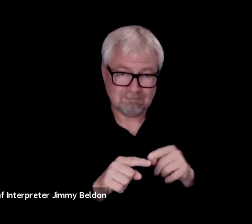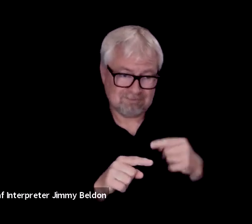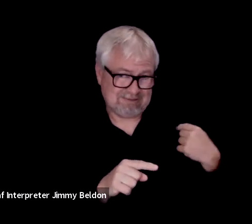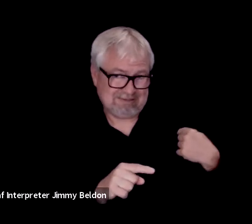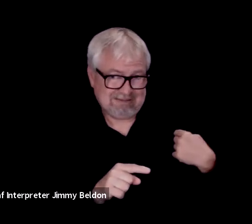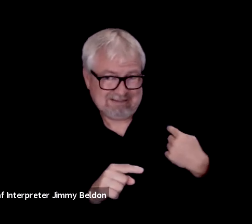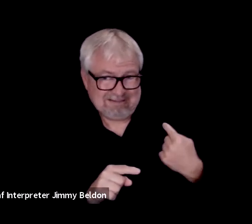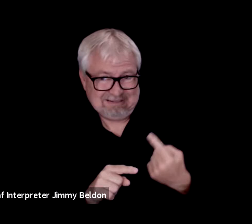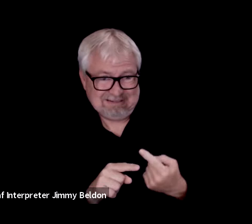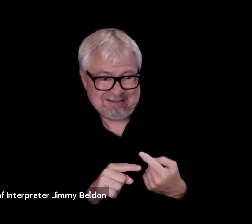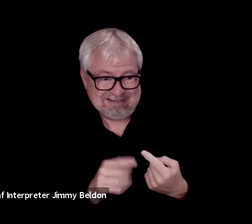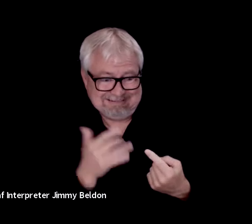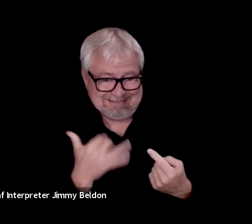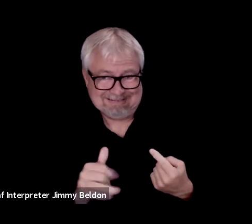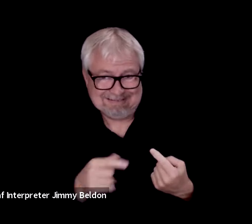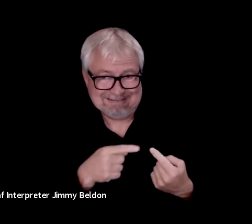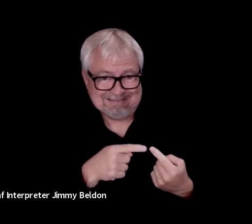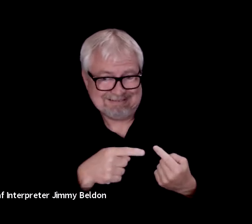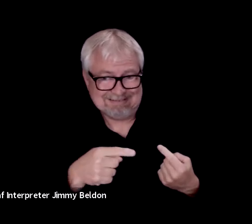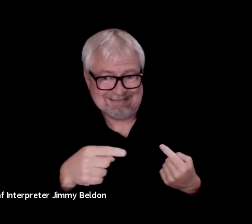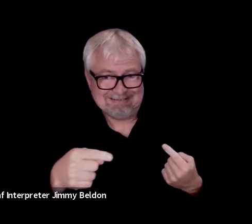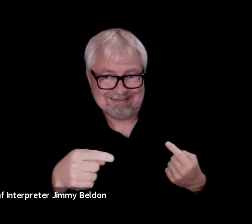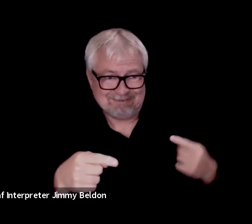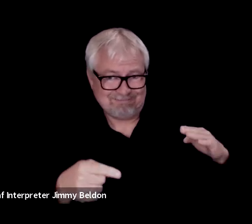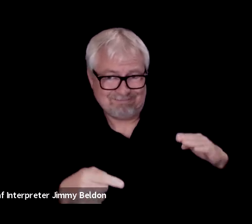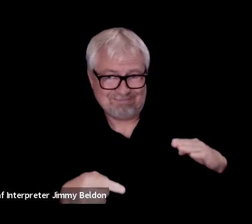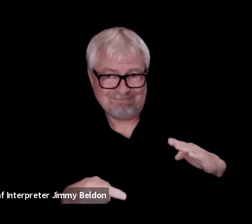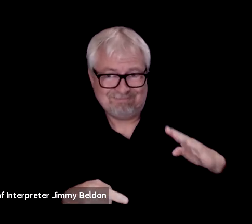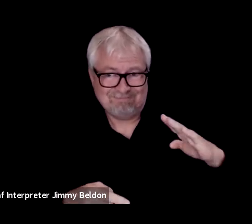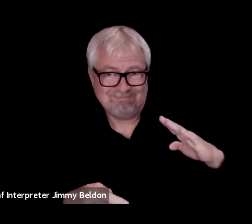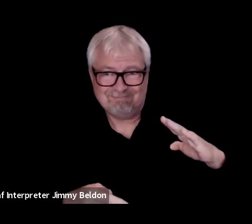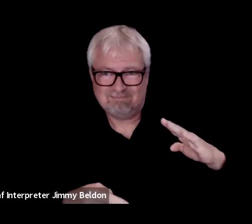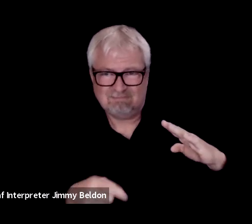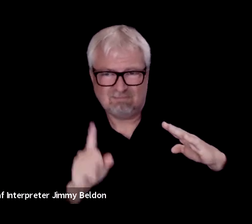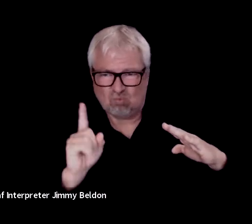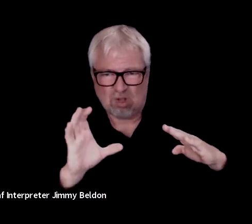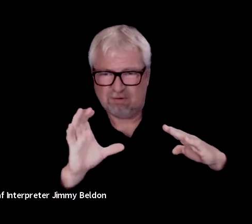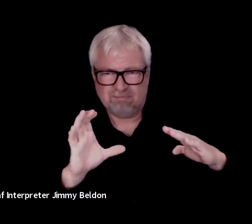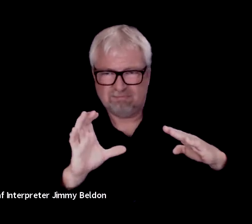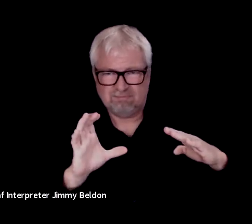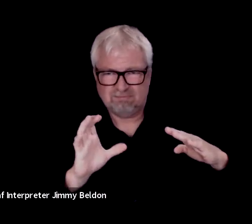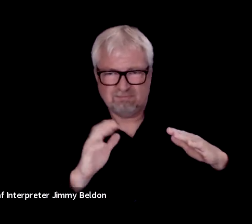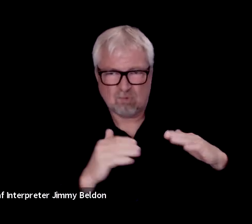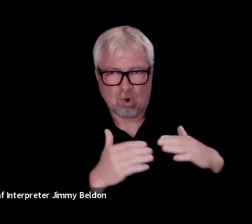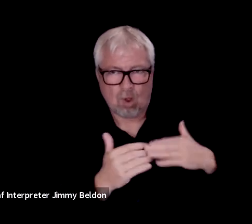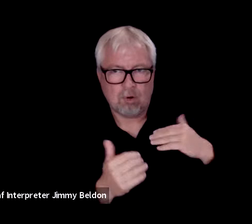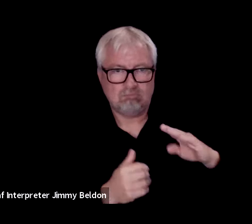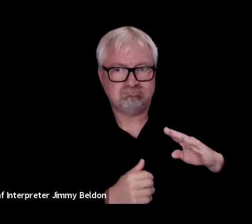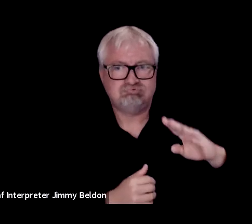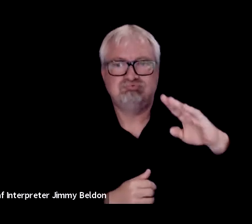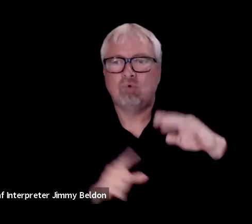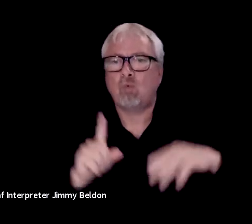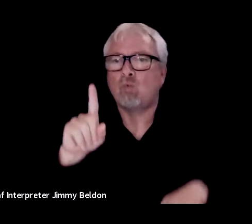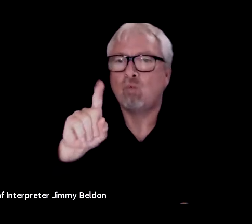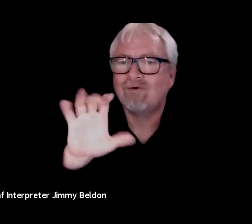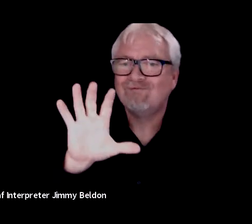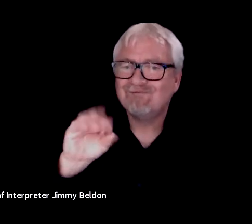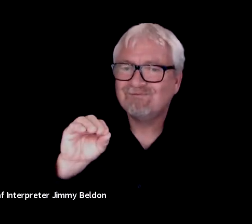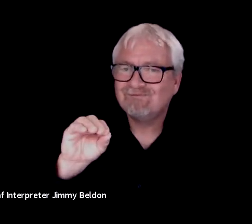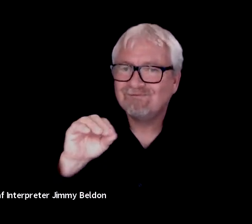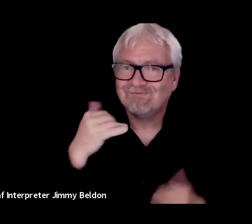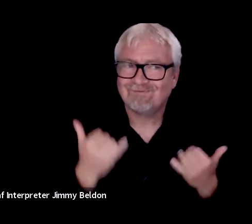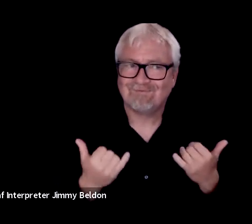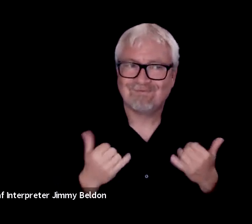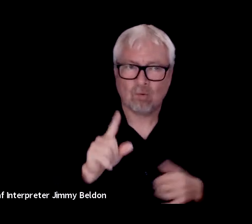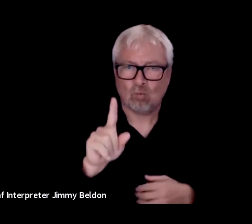Actually, it was more like 150 cases, I guess. We had 600